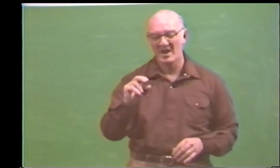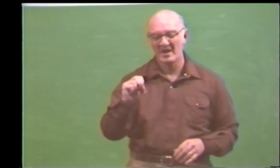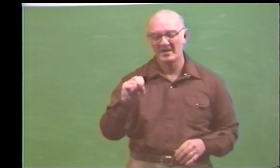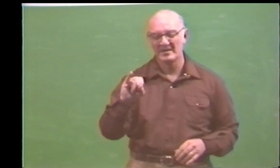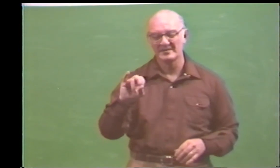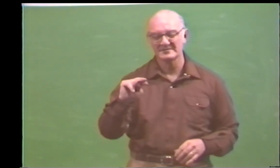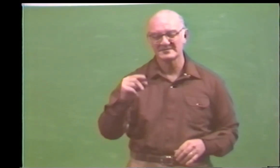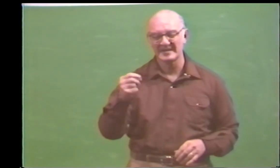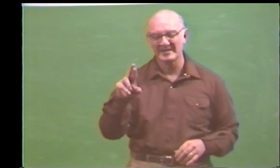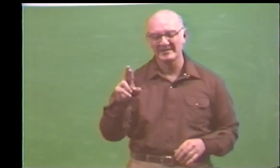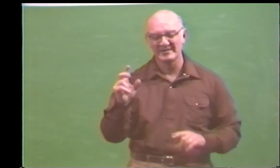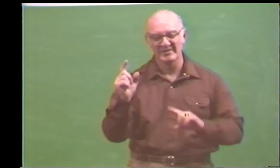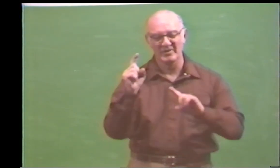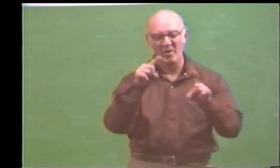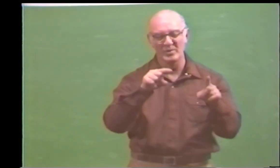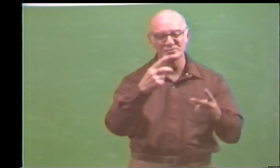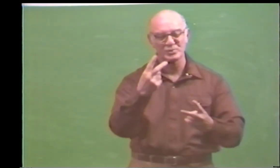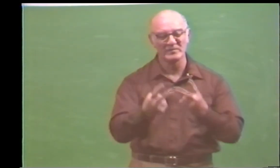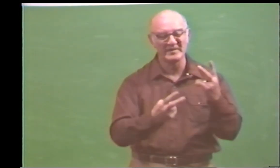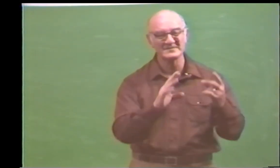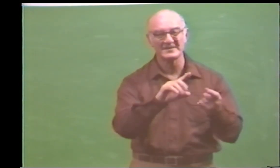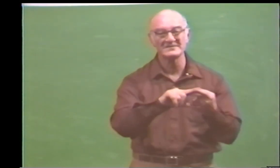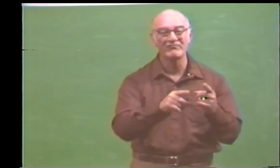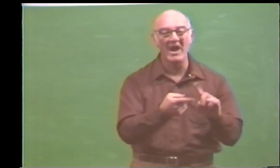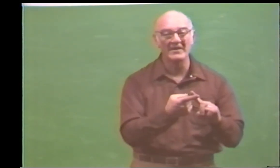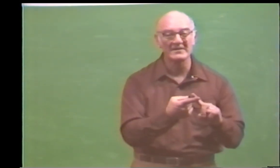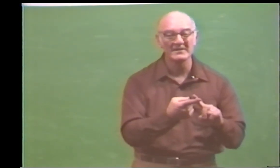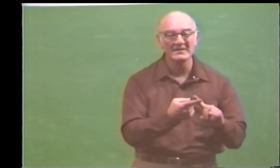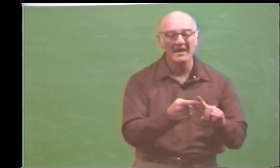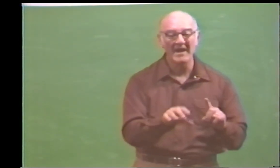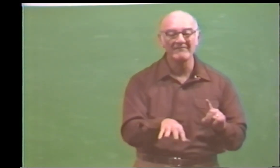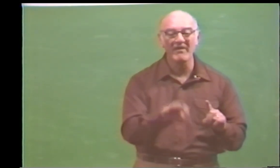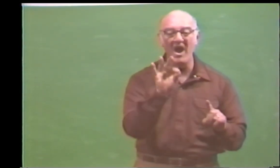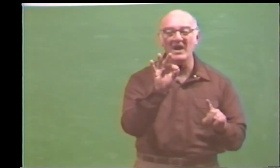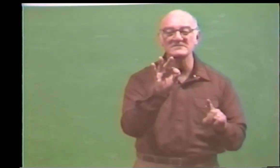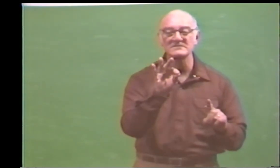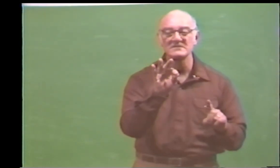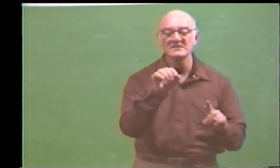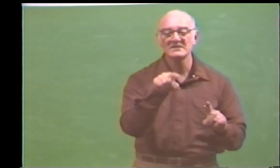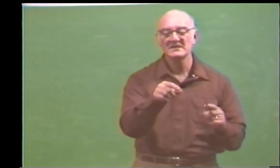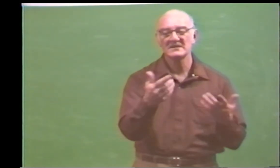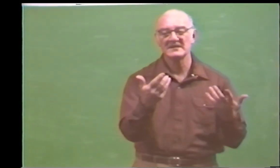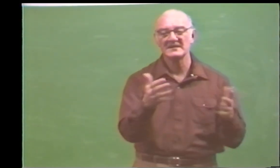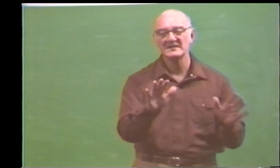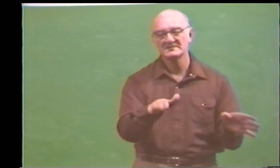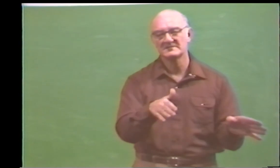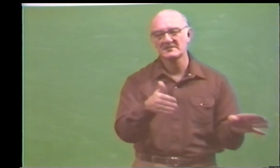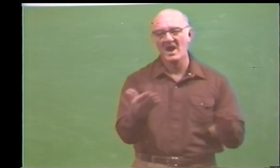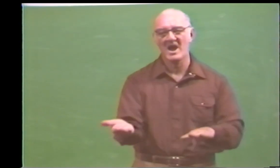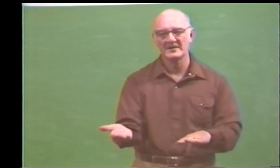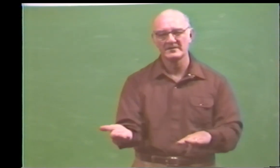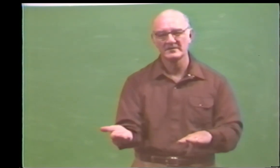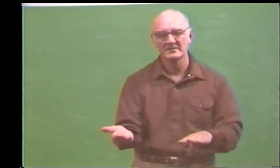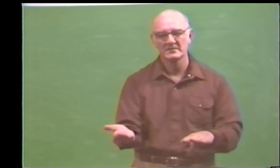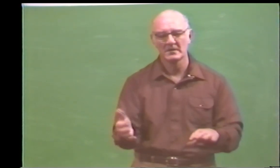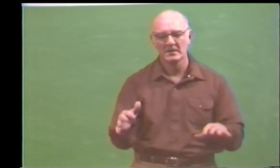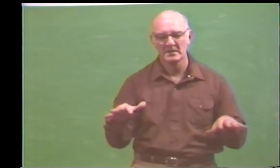Von Singer goes to visit his friend and finds he died.